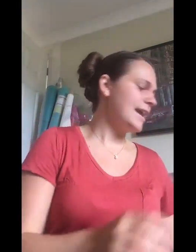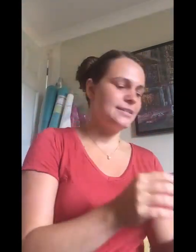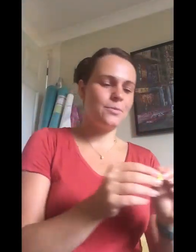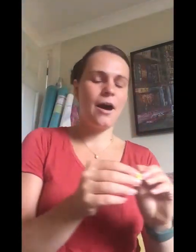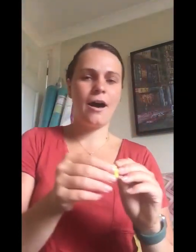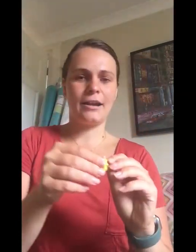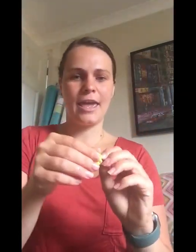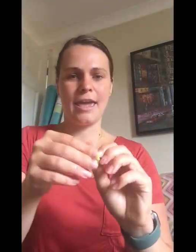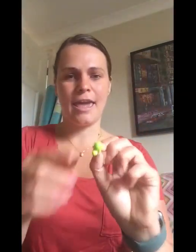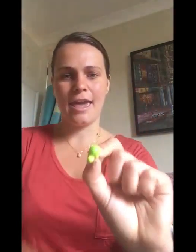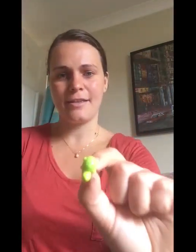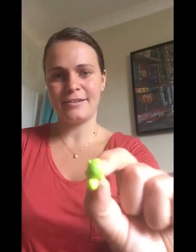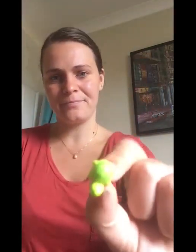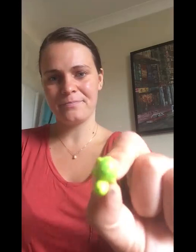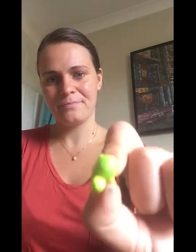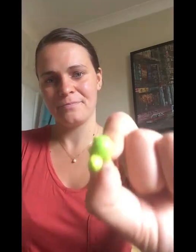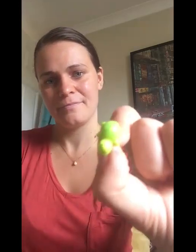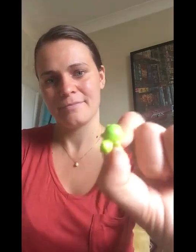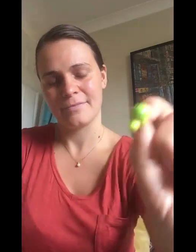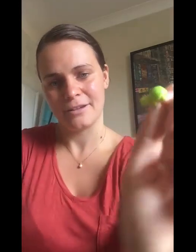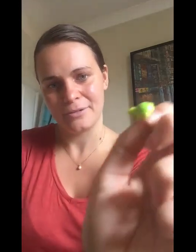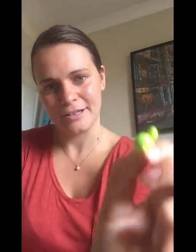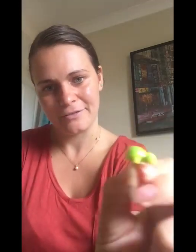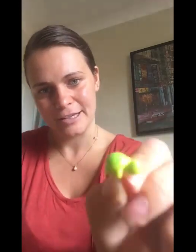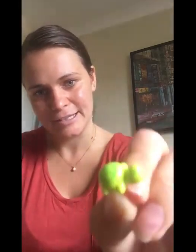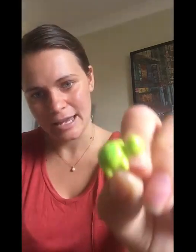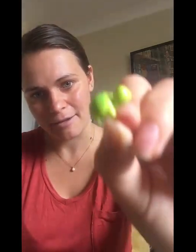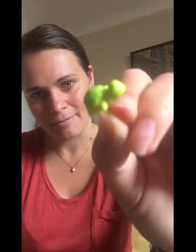Next one is, oh, I don't know if you can see him.